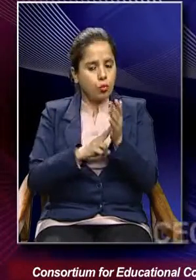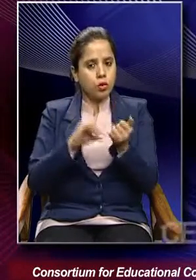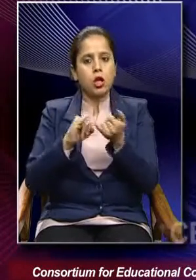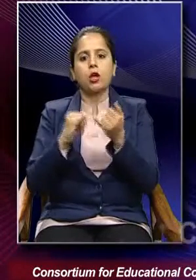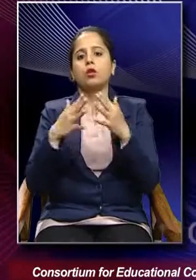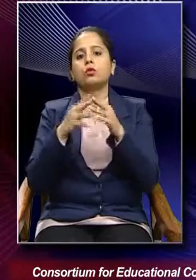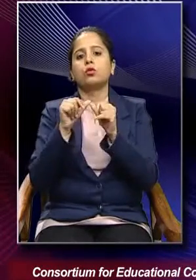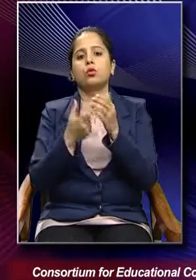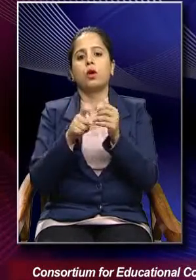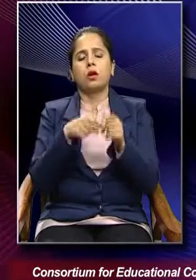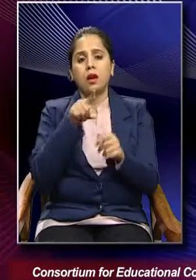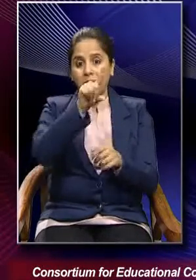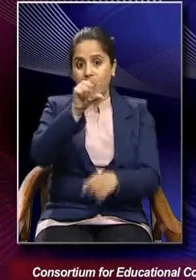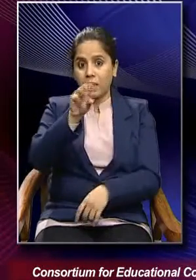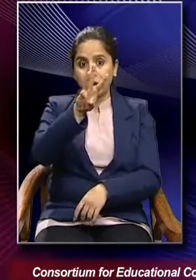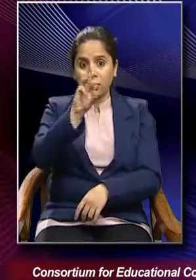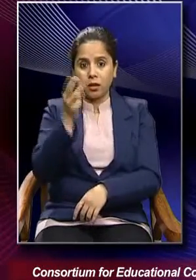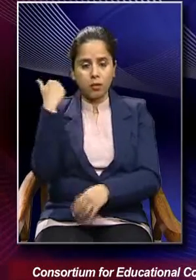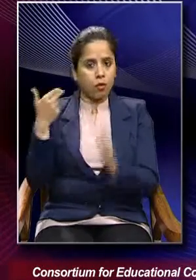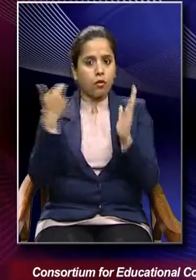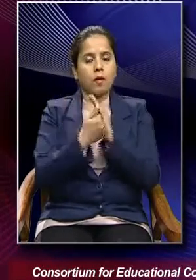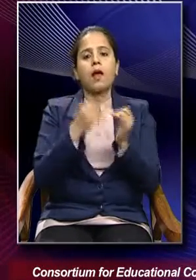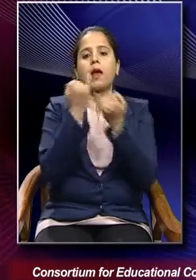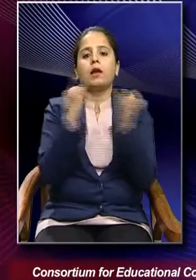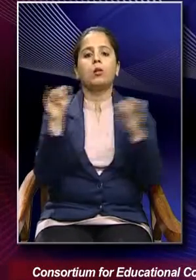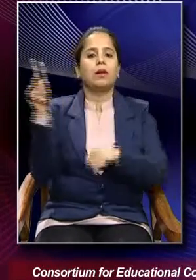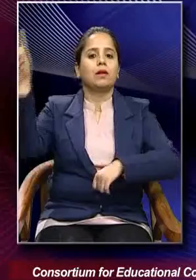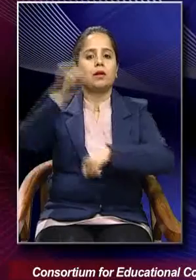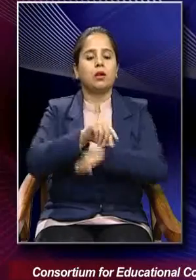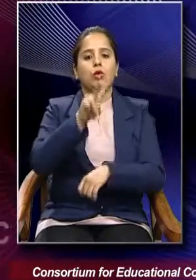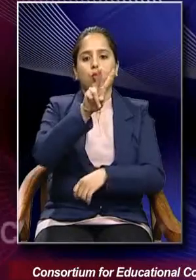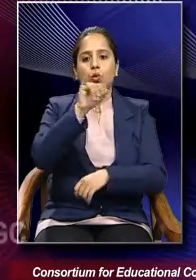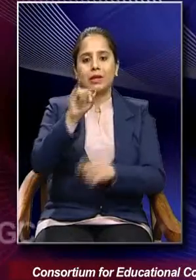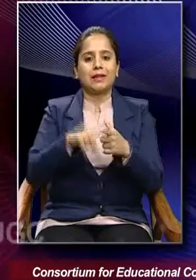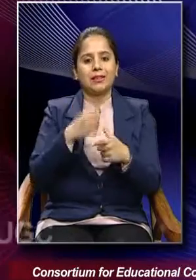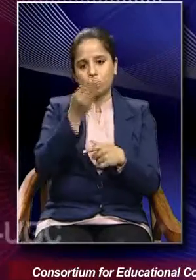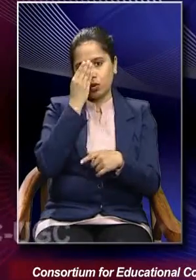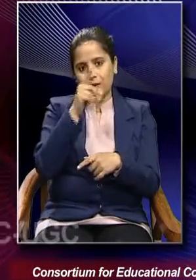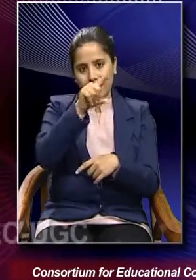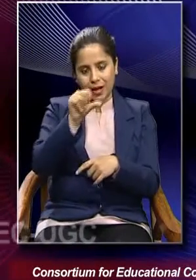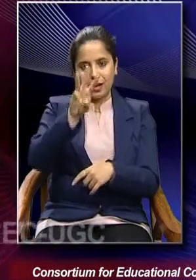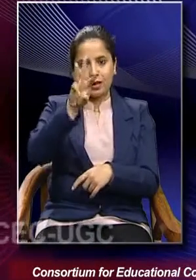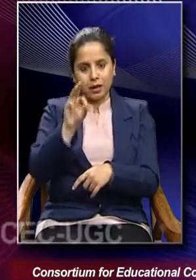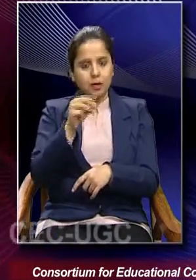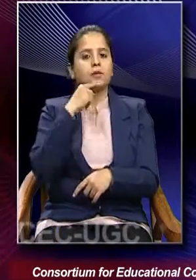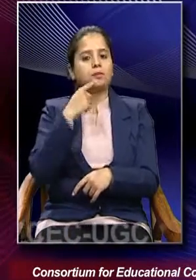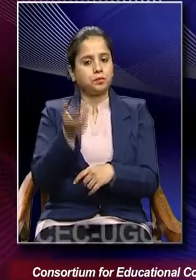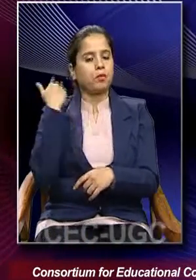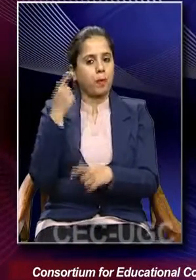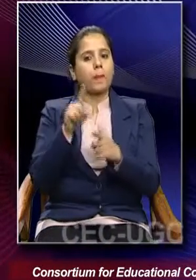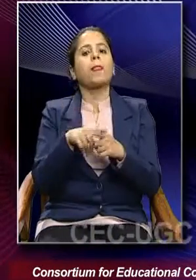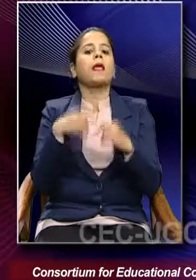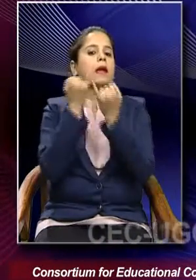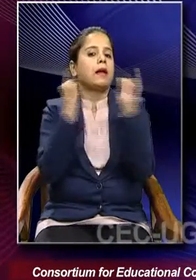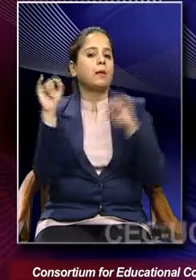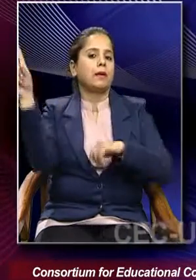came to be observed as Independence Day on 26th January 1930. Then